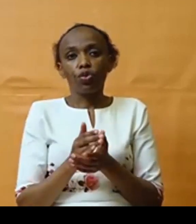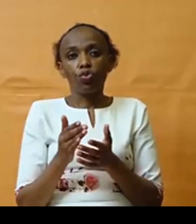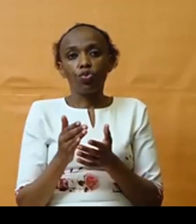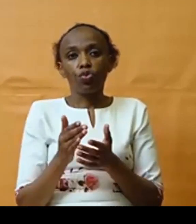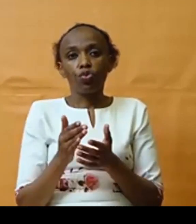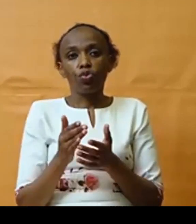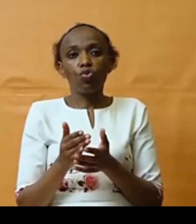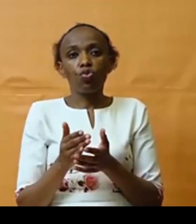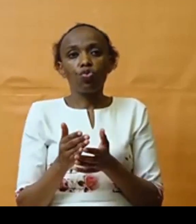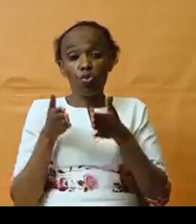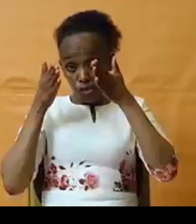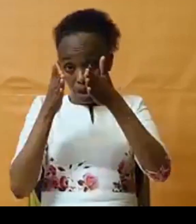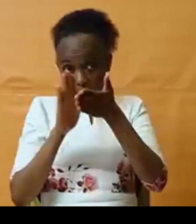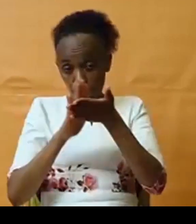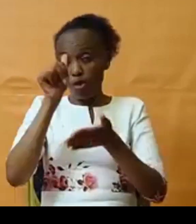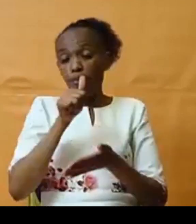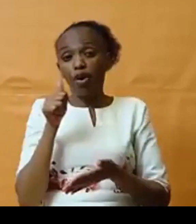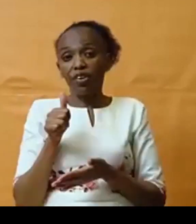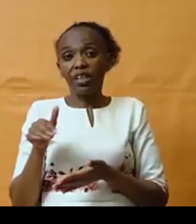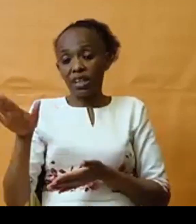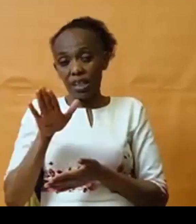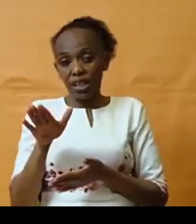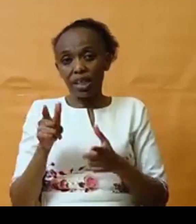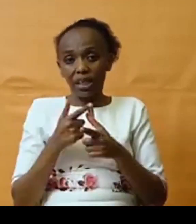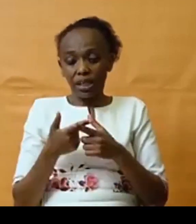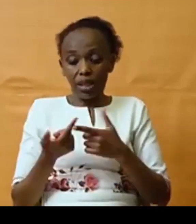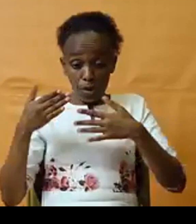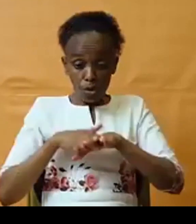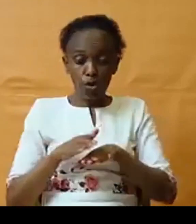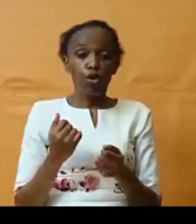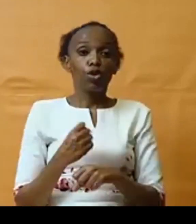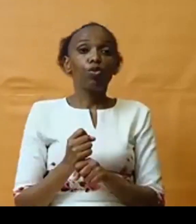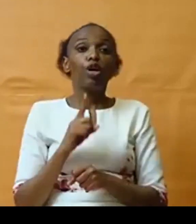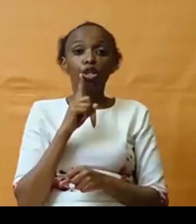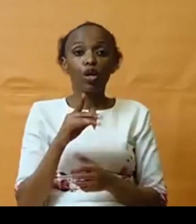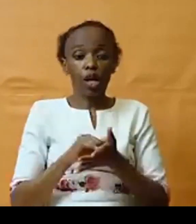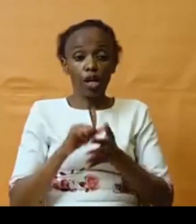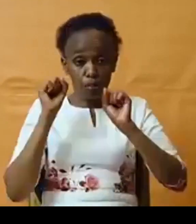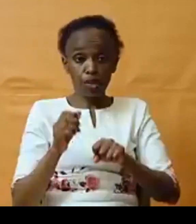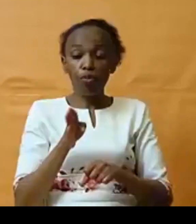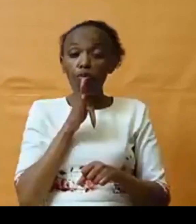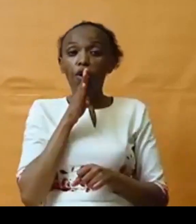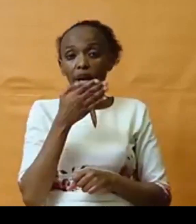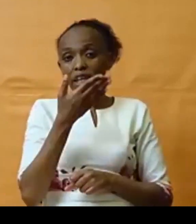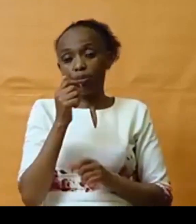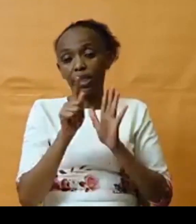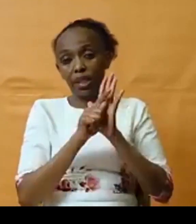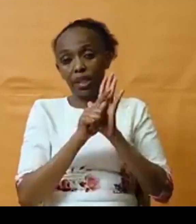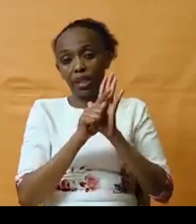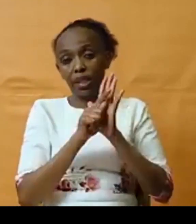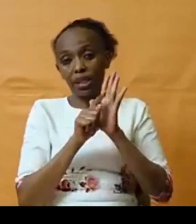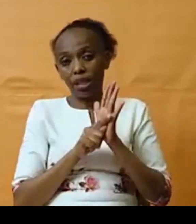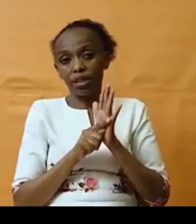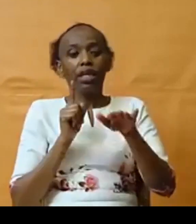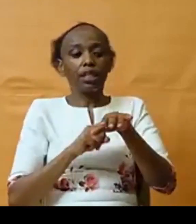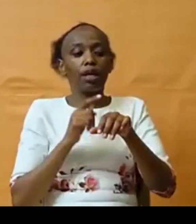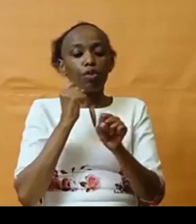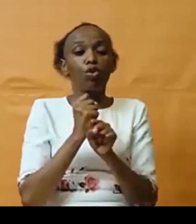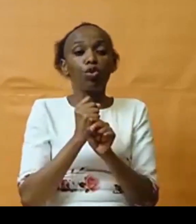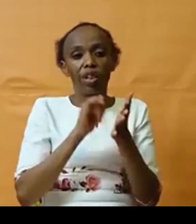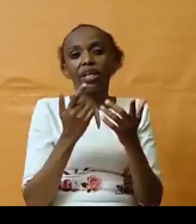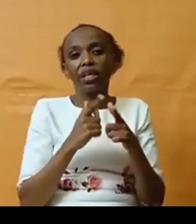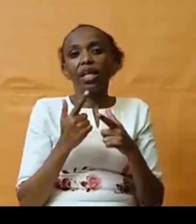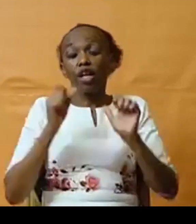the private sector and subsidize them to ensure that they can borrow at better terms, and in so doing, they